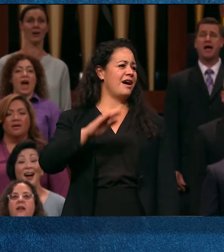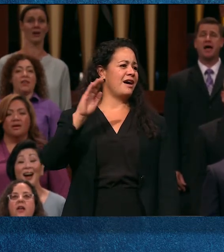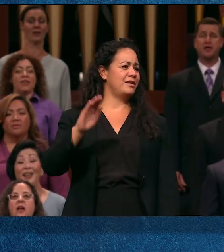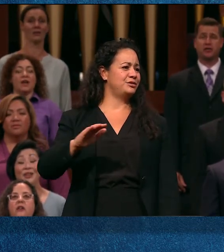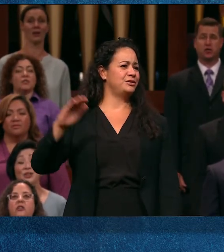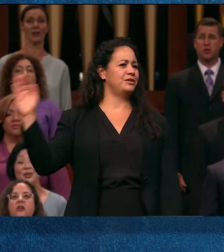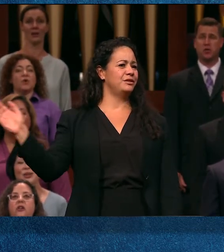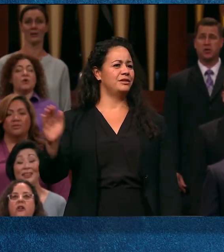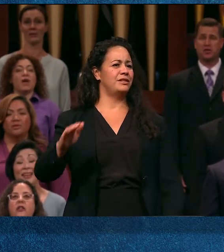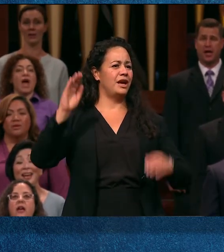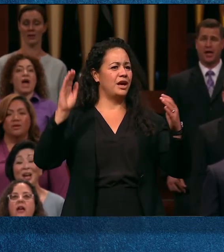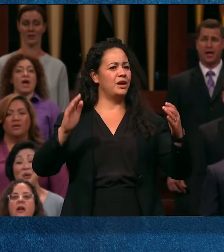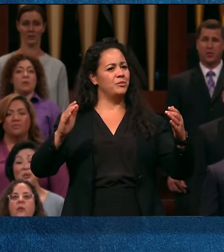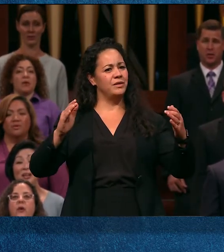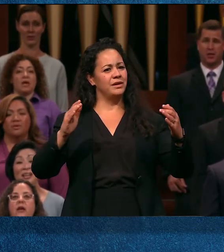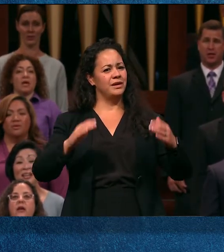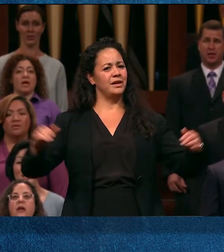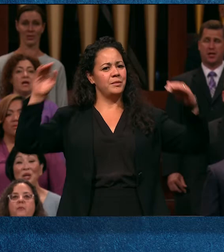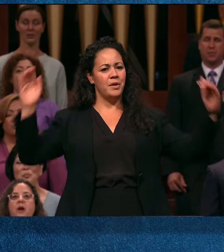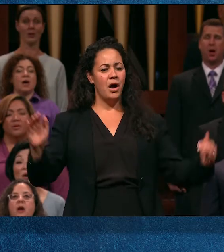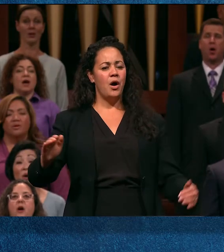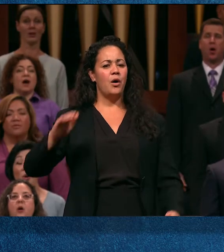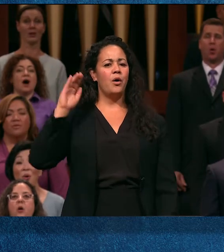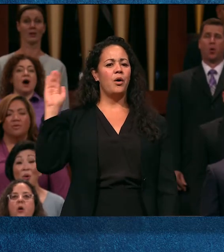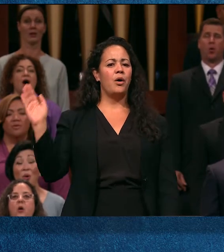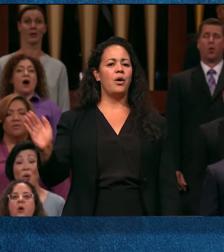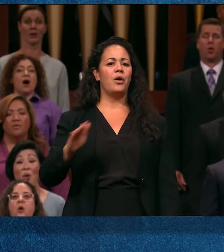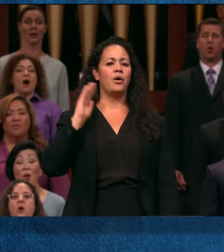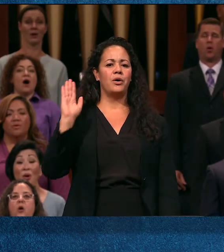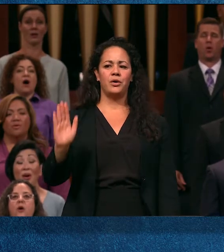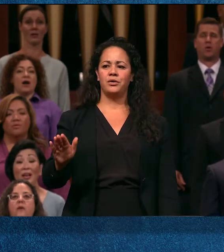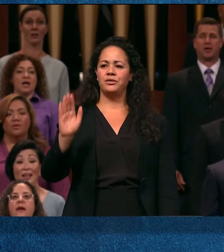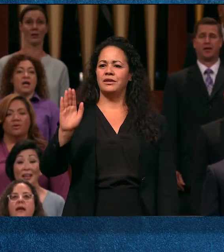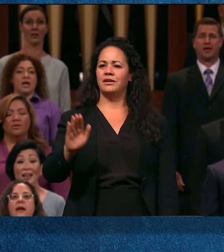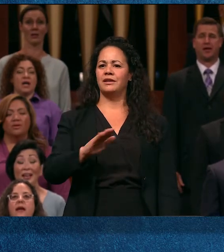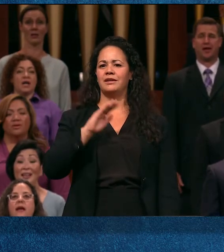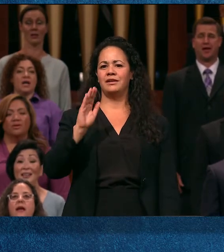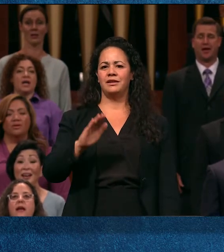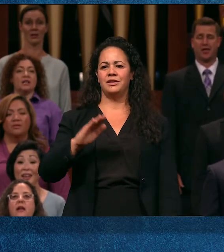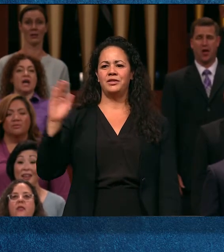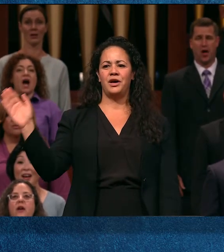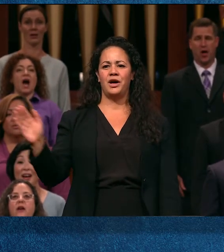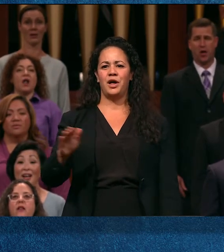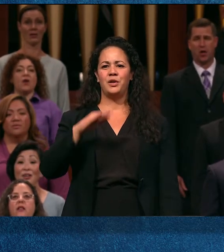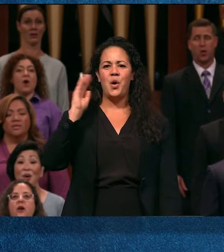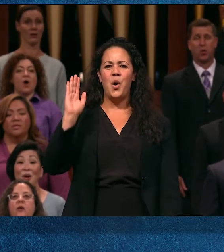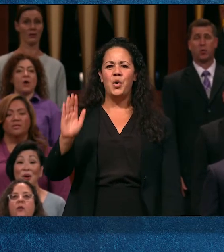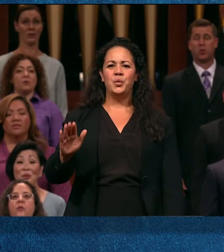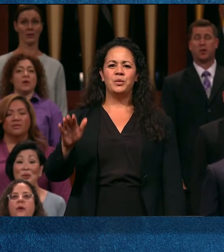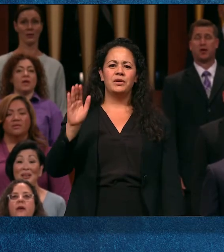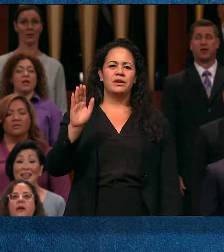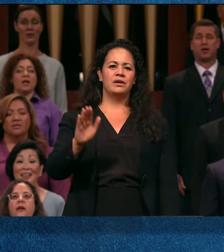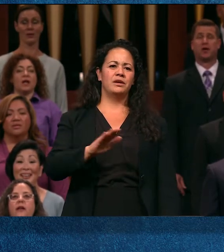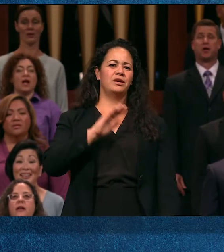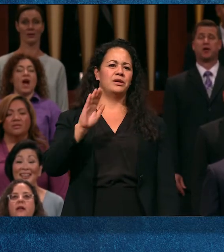death Should make me, For what the